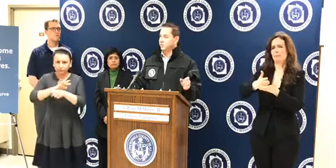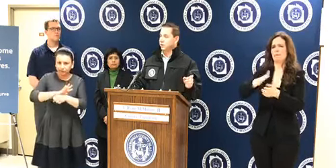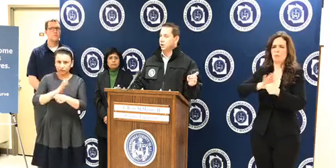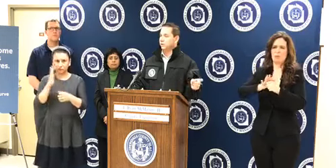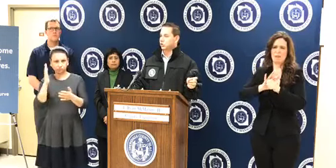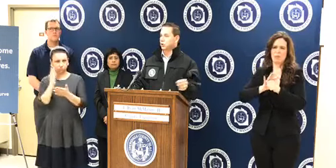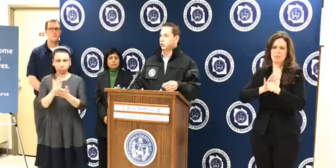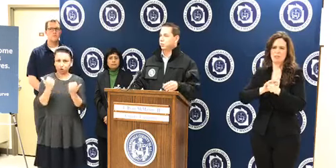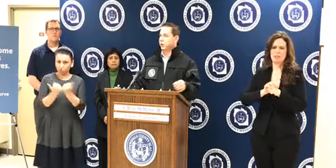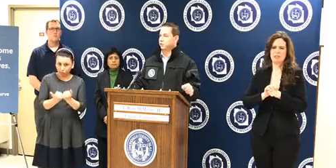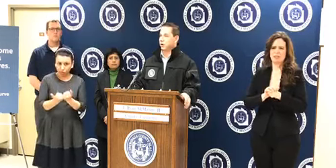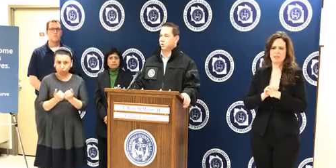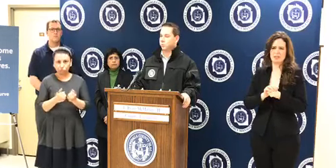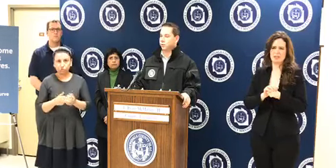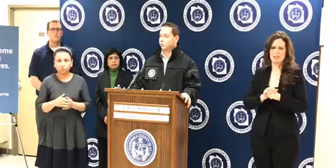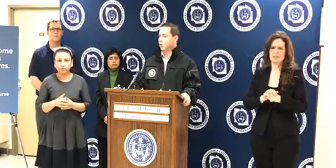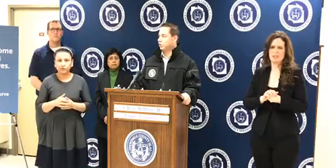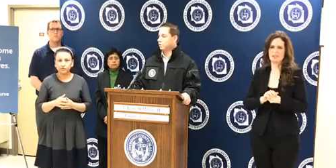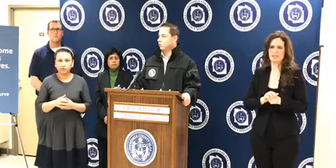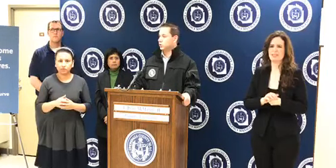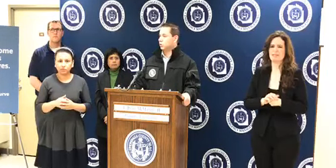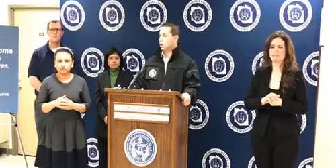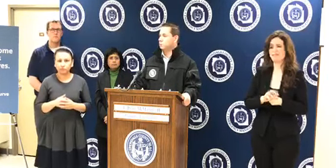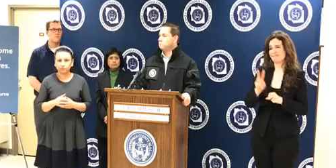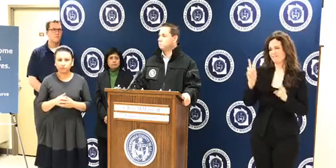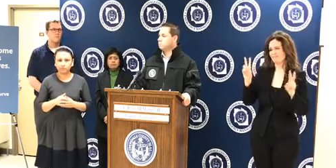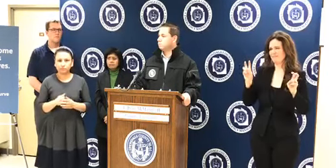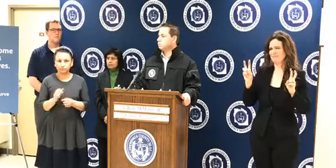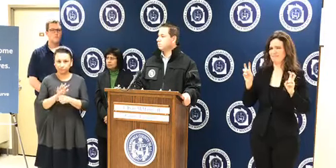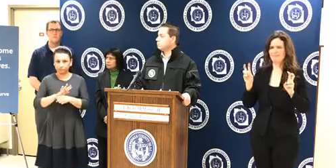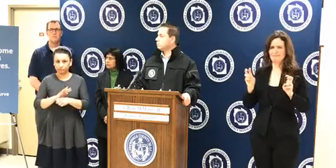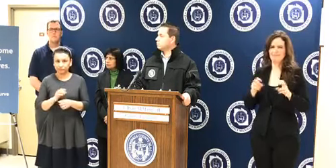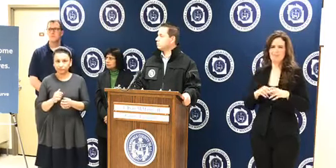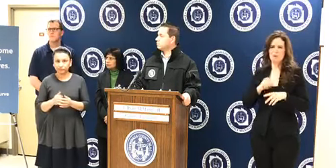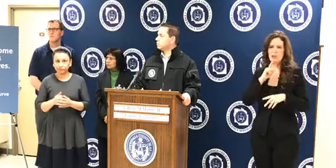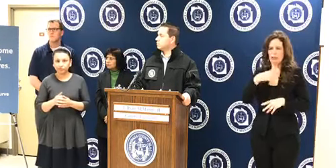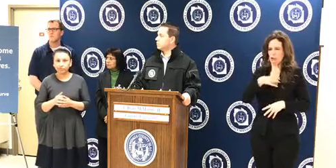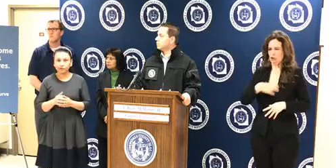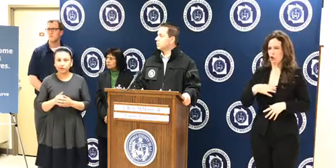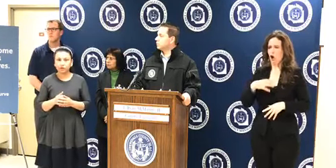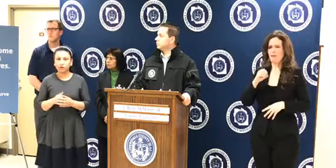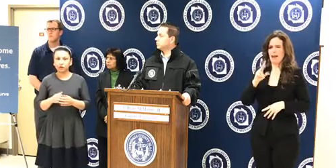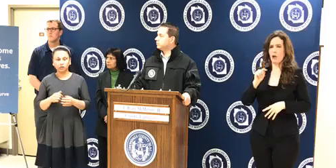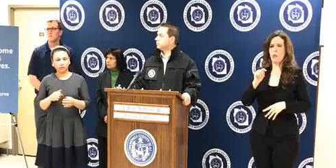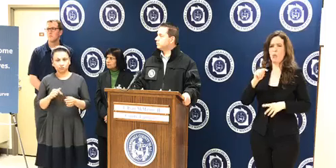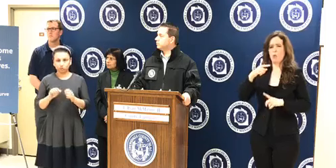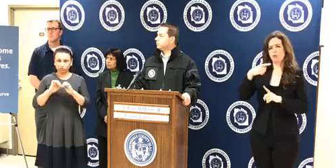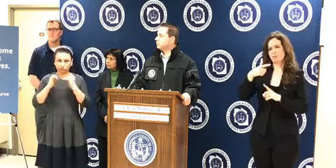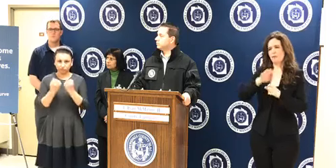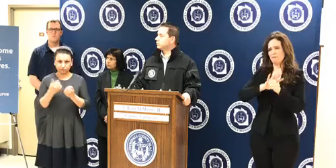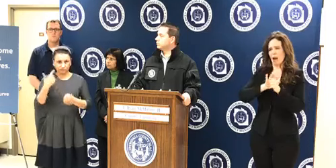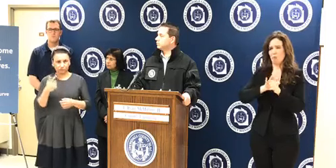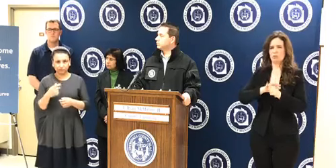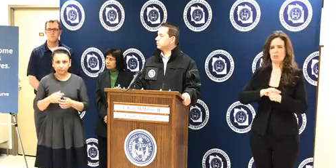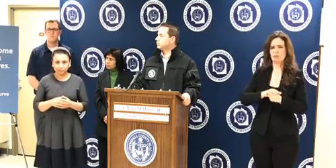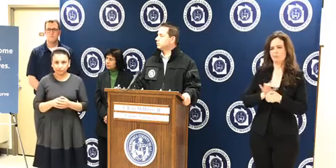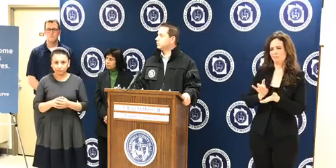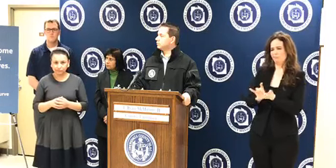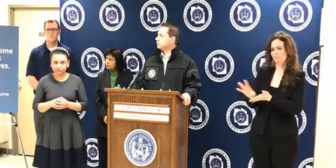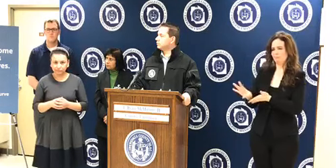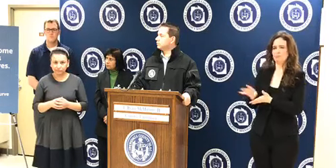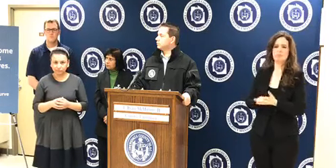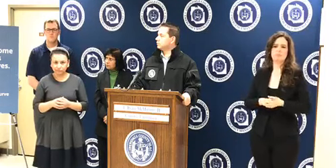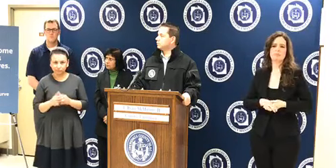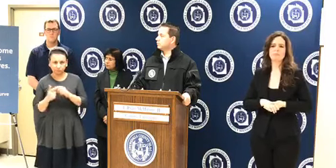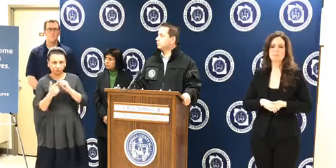the necessary infrastructure in place for our community to function and function well. Do you have any reports back today on how it's going with delivering